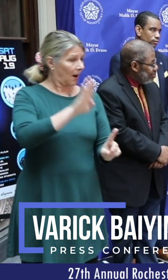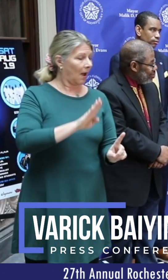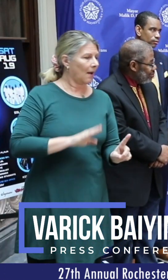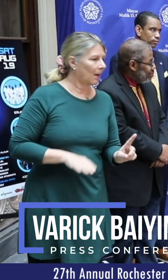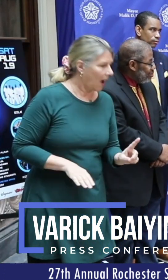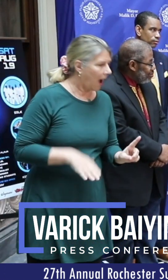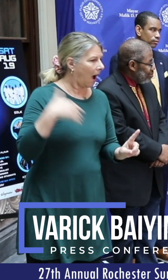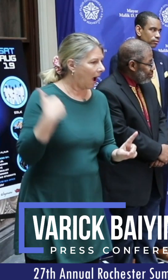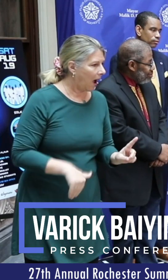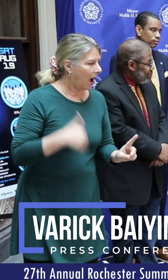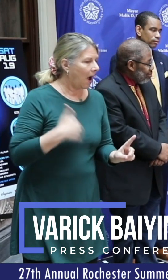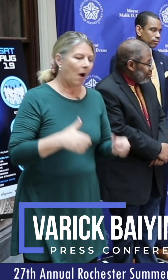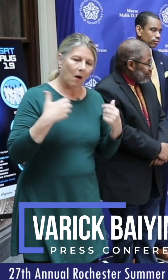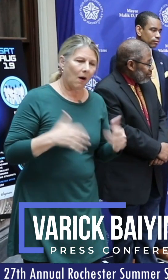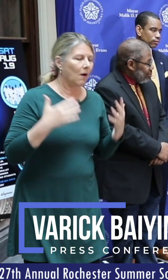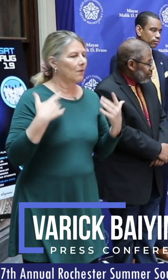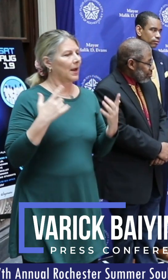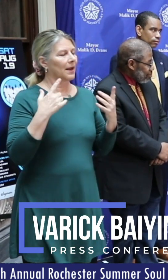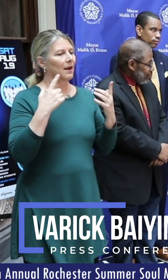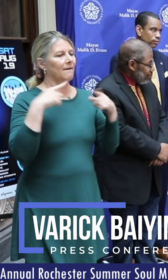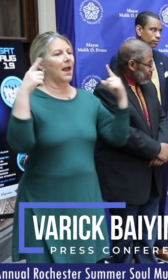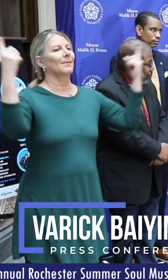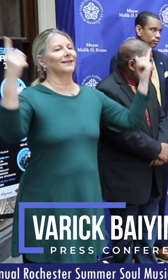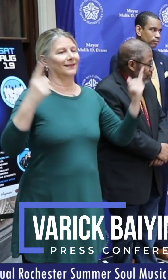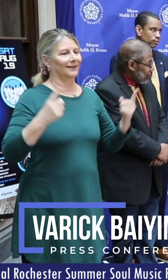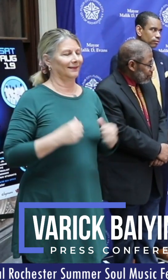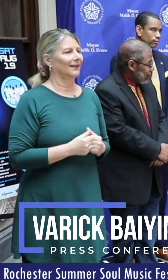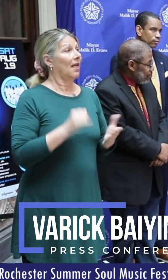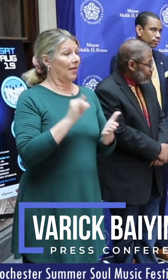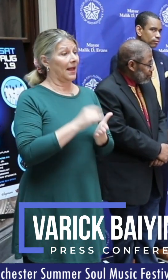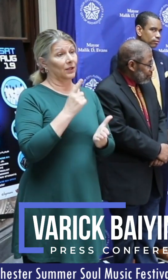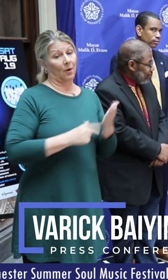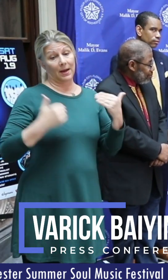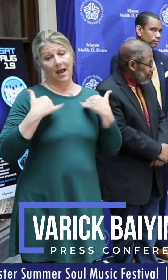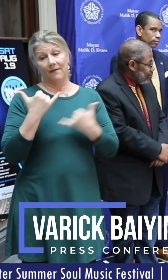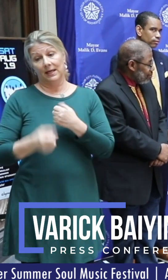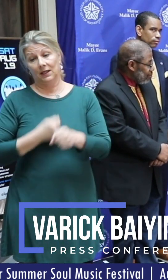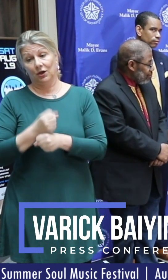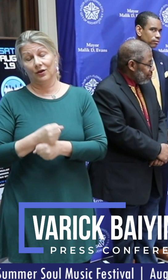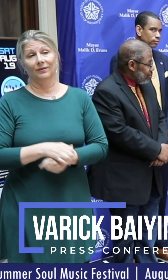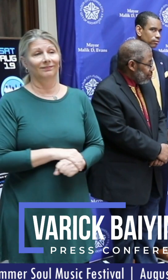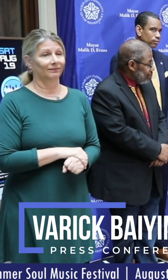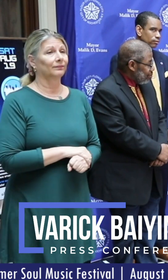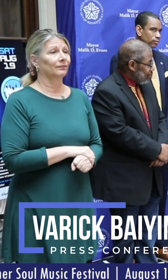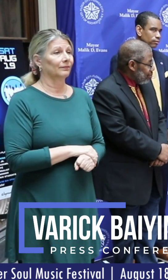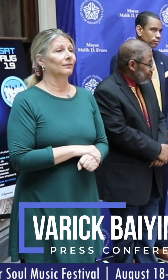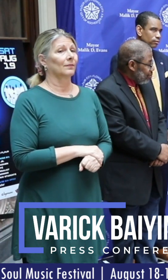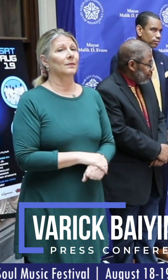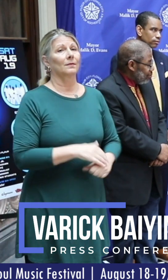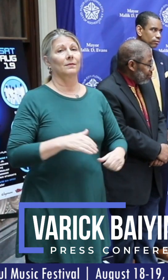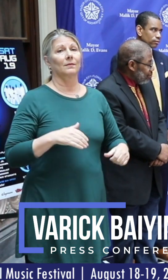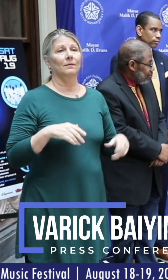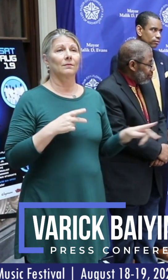it's like he's legendary already, so. That's what we have for this year. And just super excited about it. We're gonna, you know,